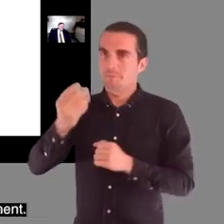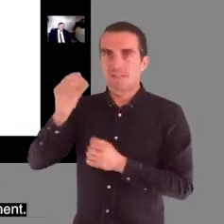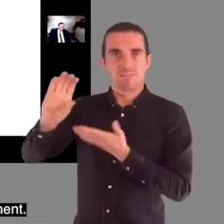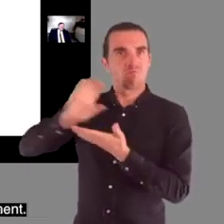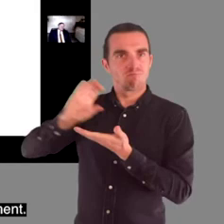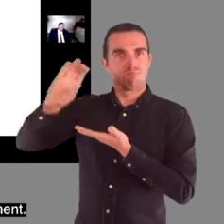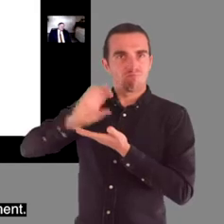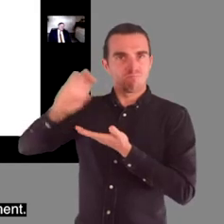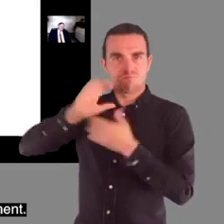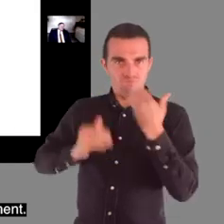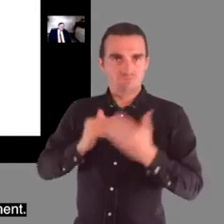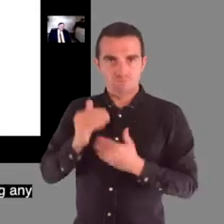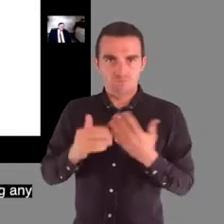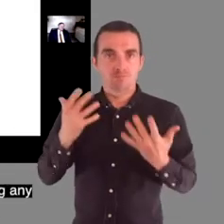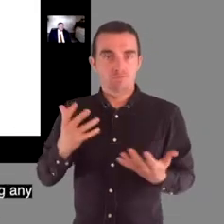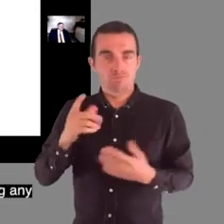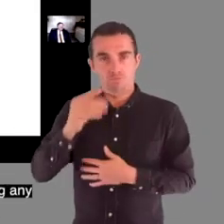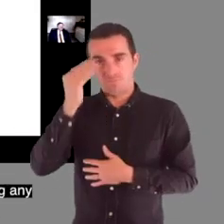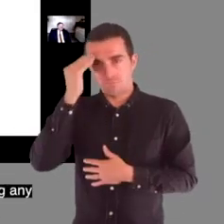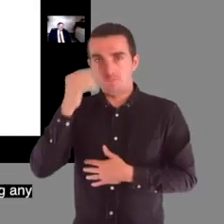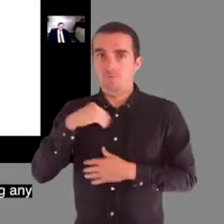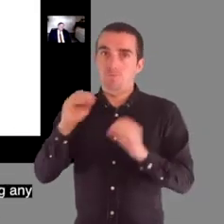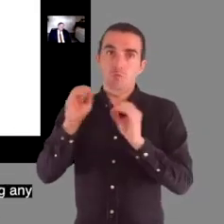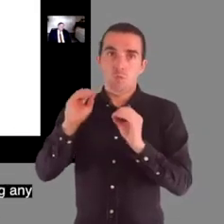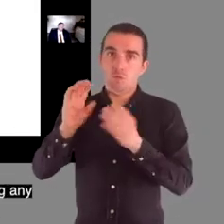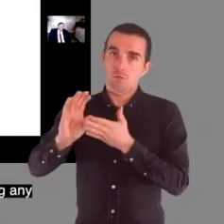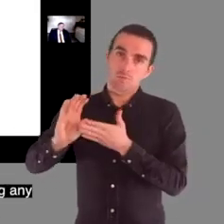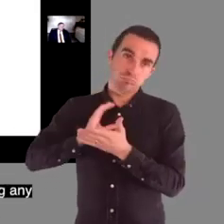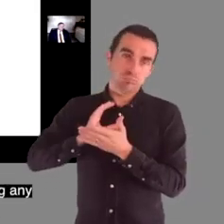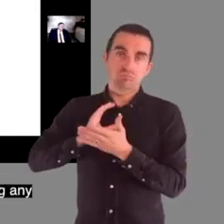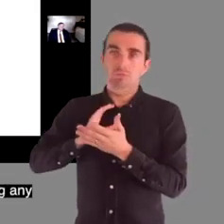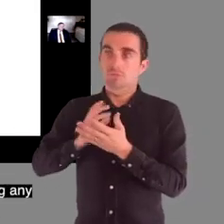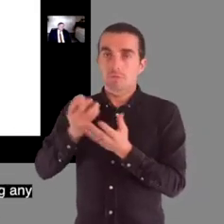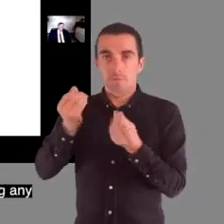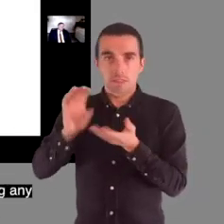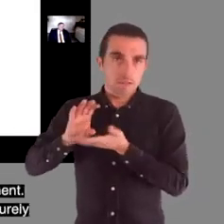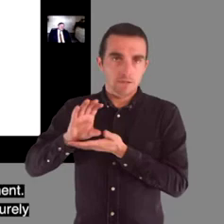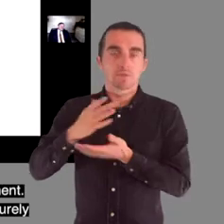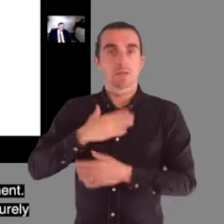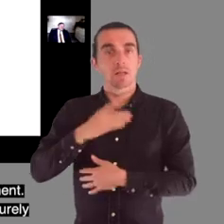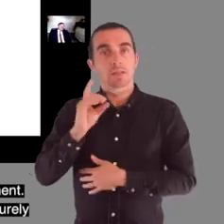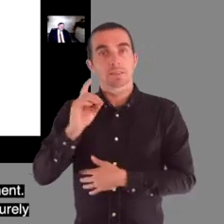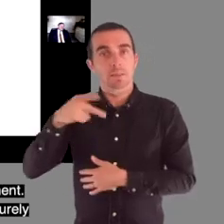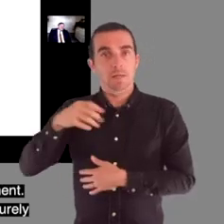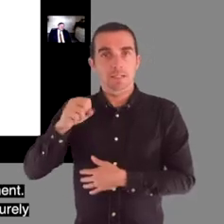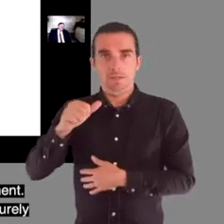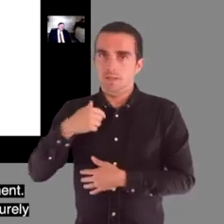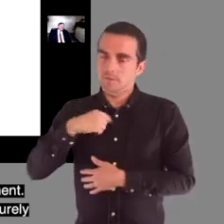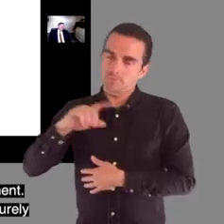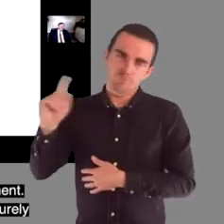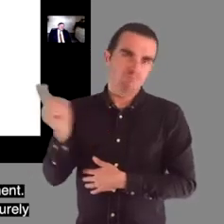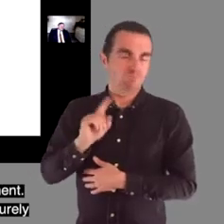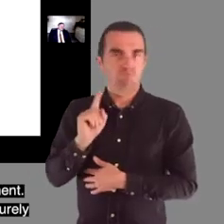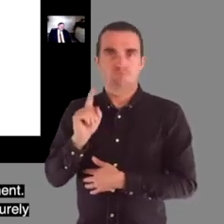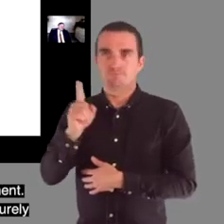receive grants from government. Remember, we're not receiving any financial injections or financial grant